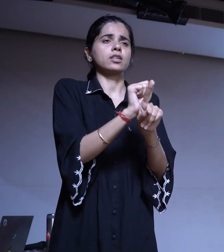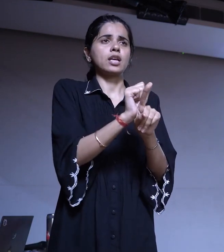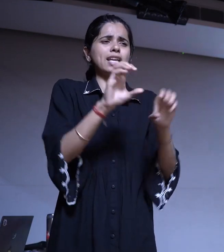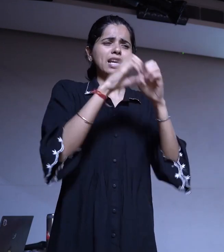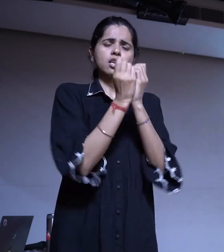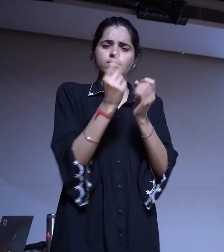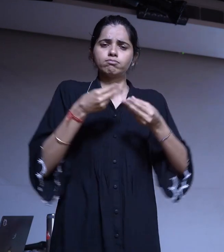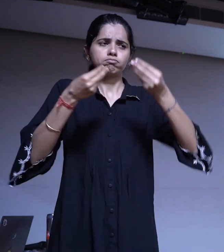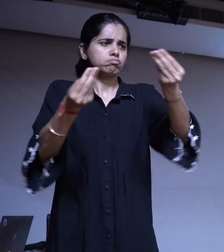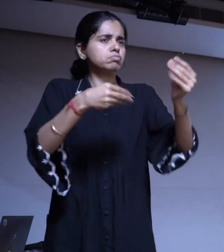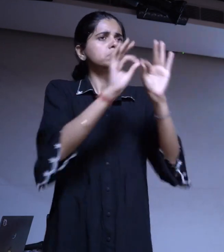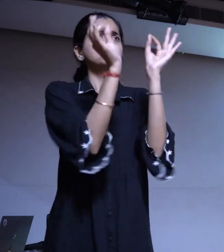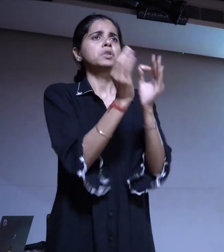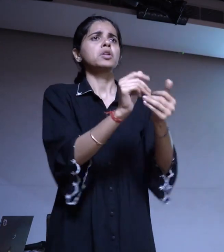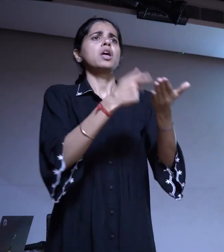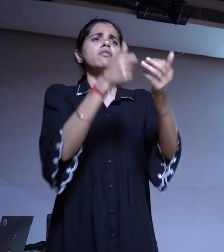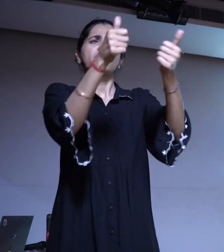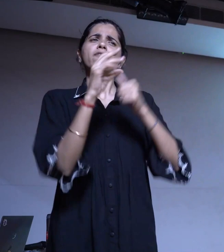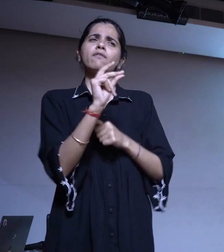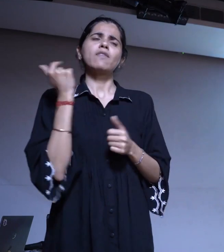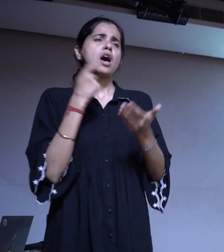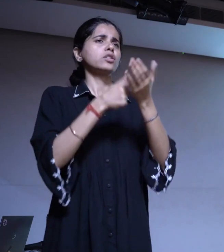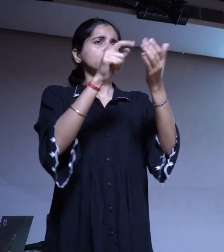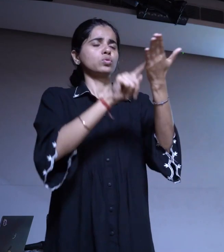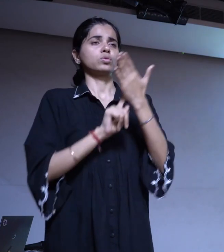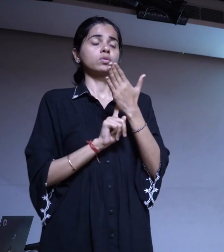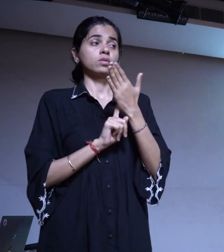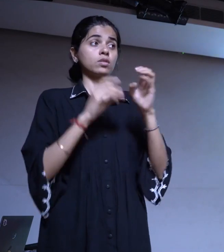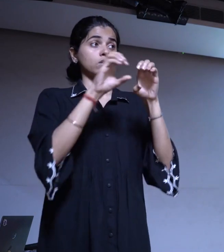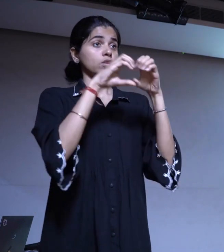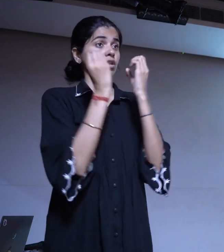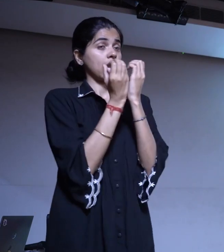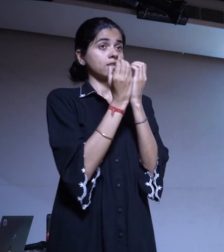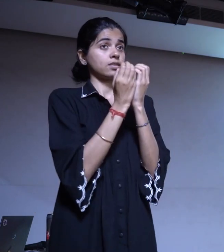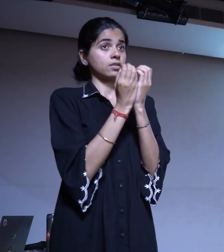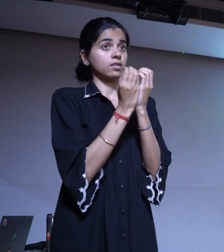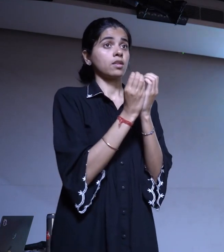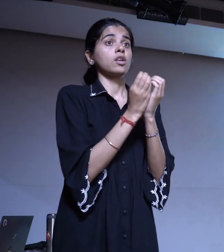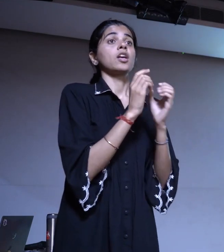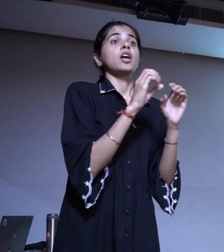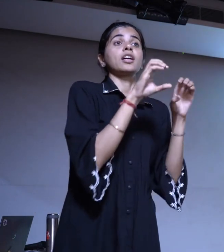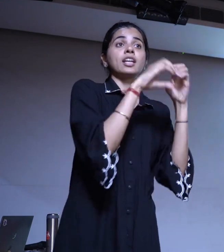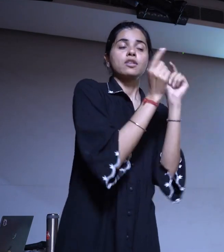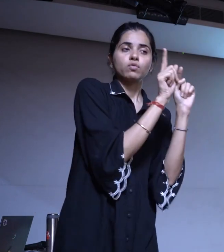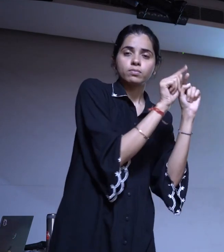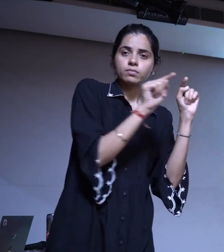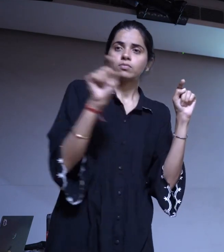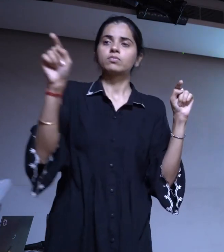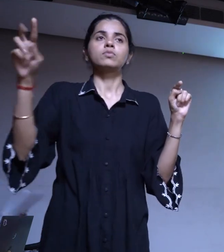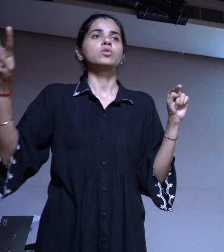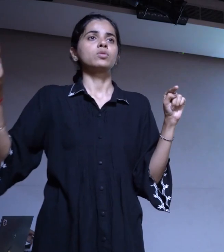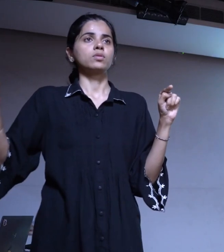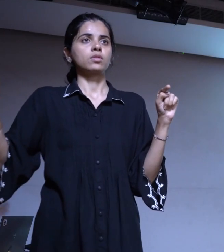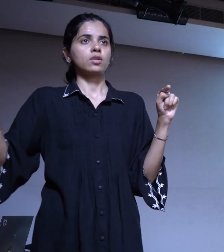into the classroom and that's how we came up with class so class runs from uh grades one 1 to 12 it's